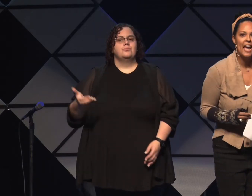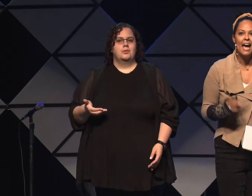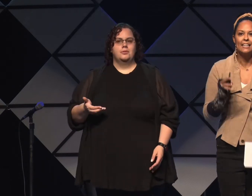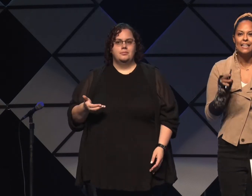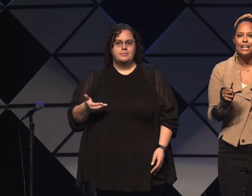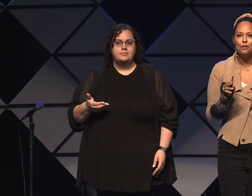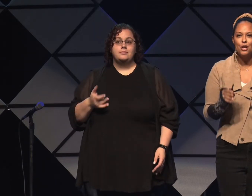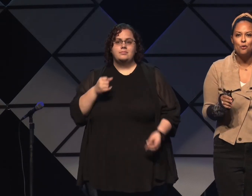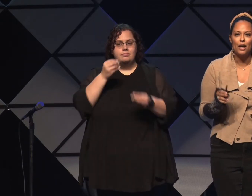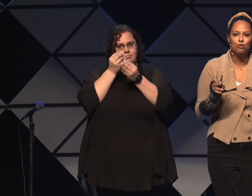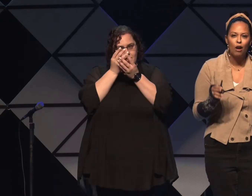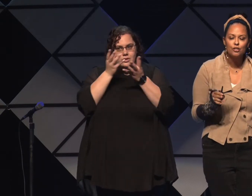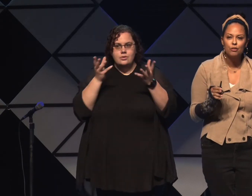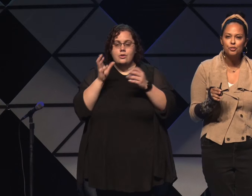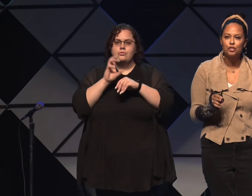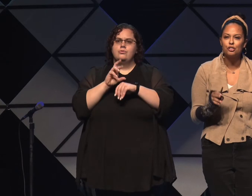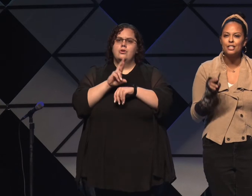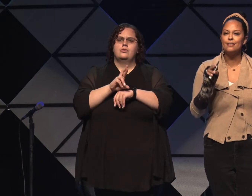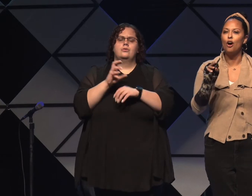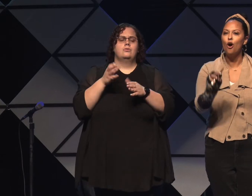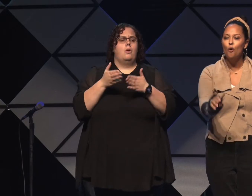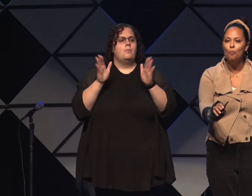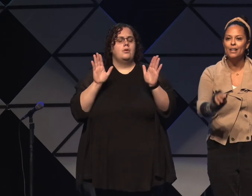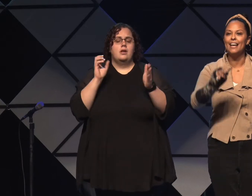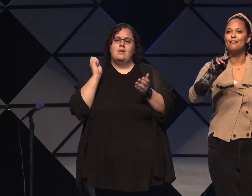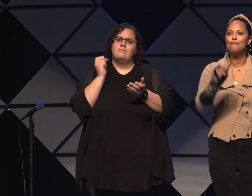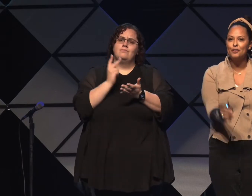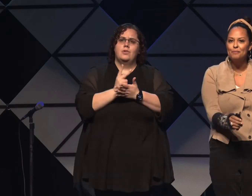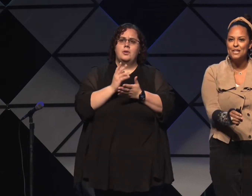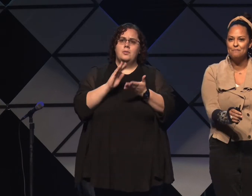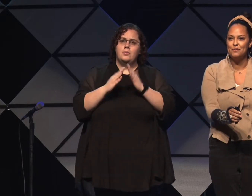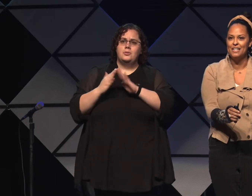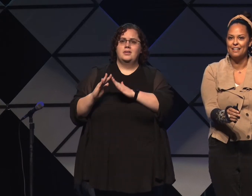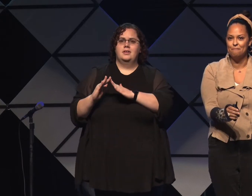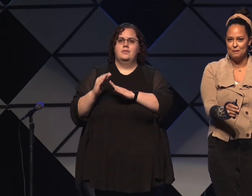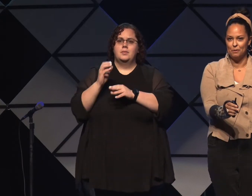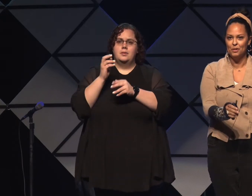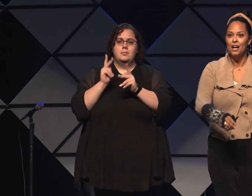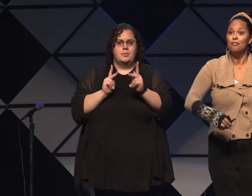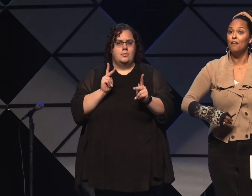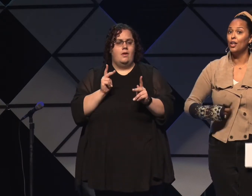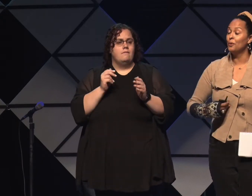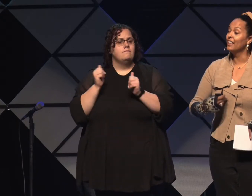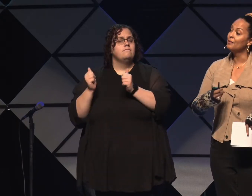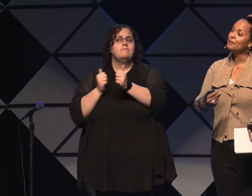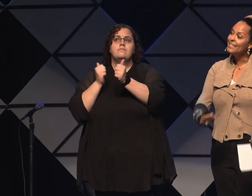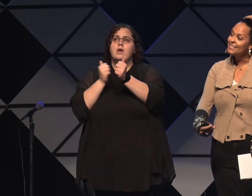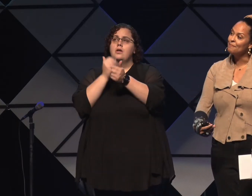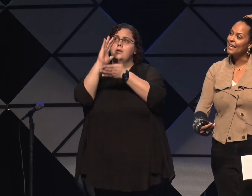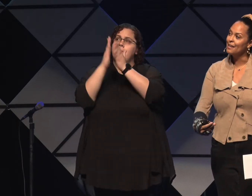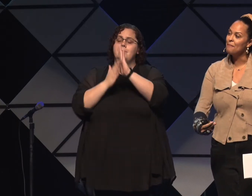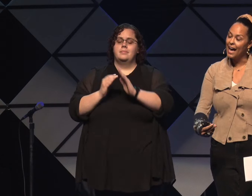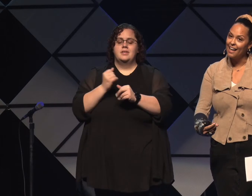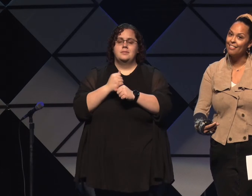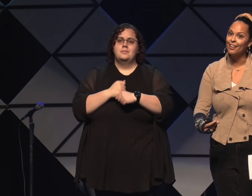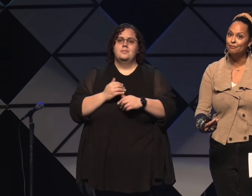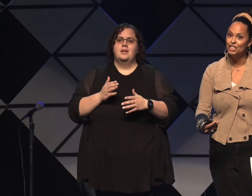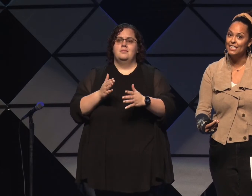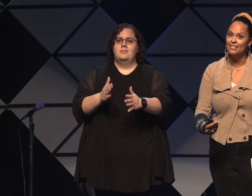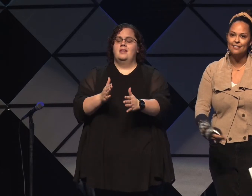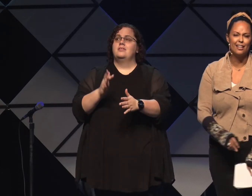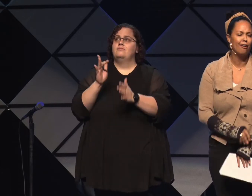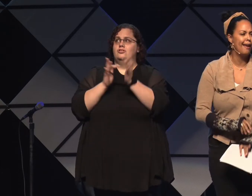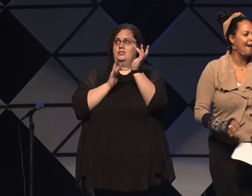welcome and let you know that Crossroads Church is an open and affirming community of people following the peacemaking path